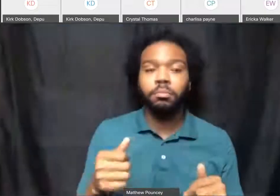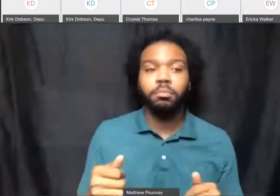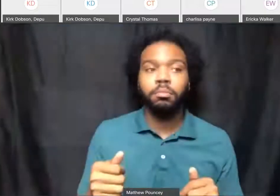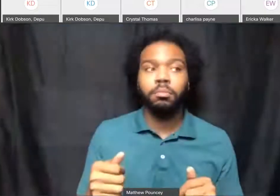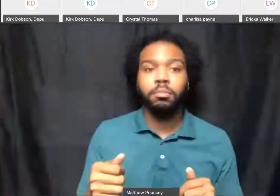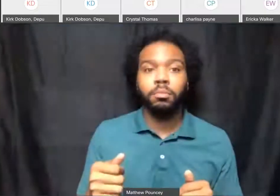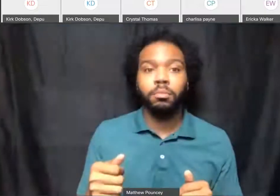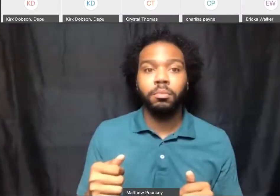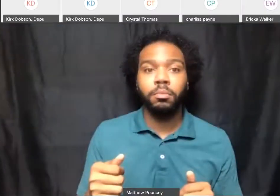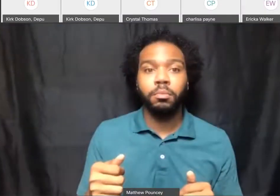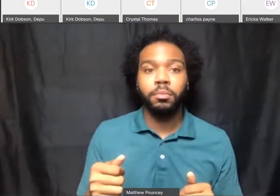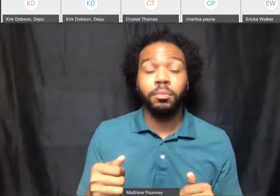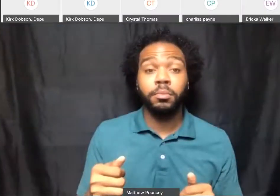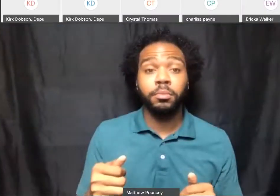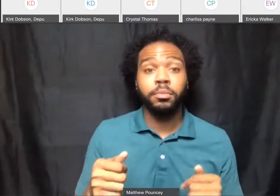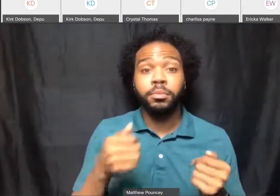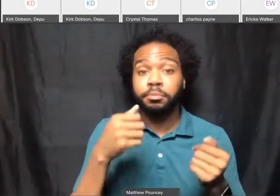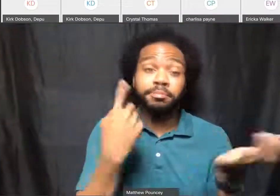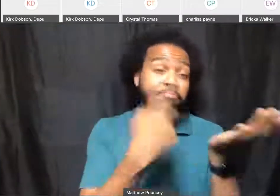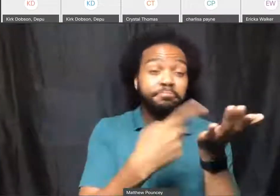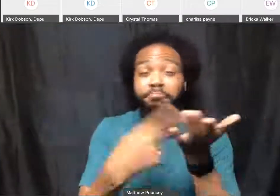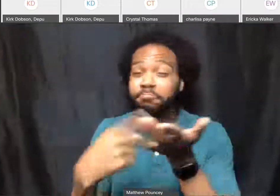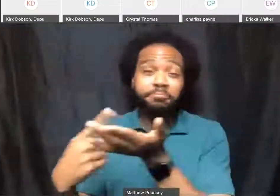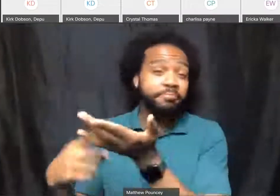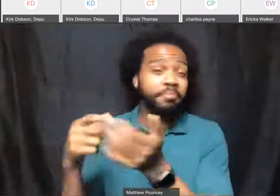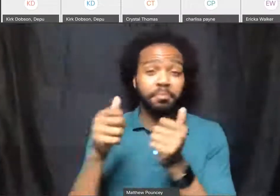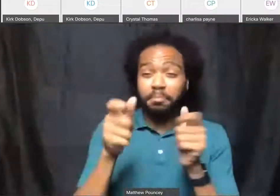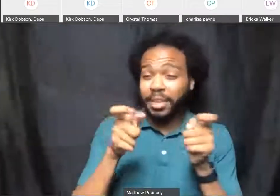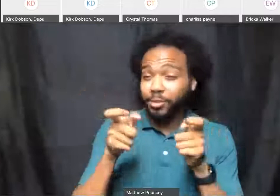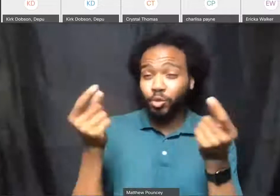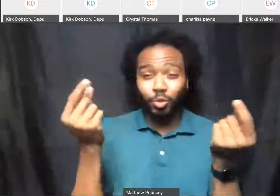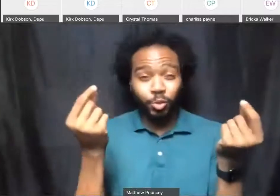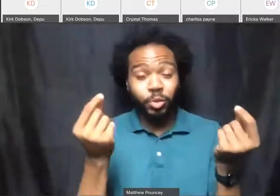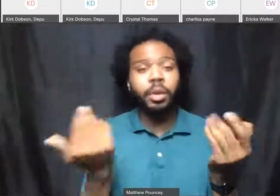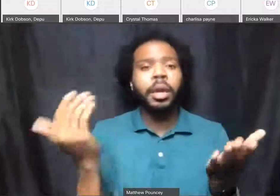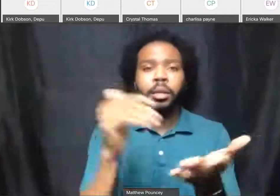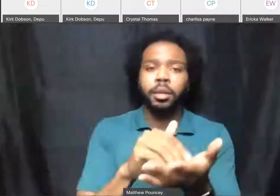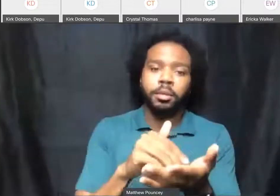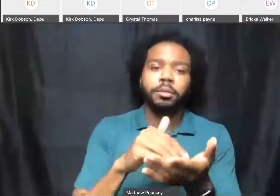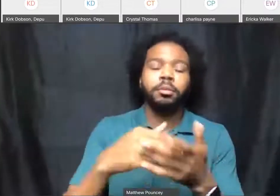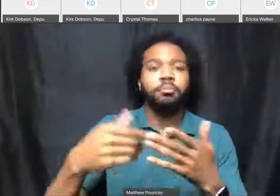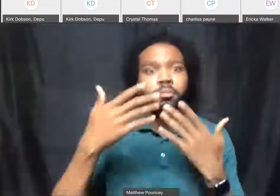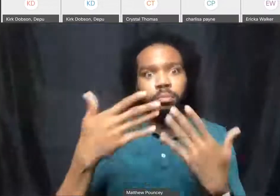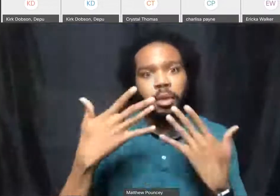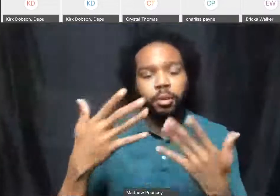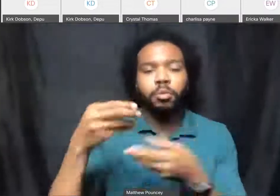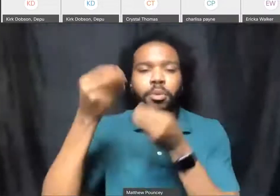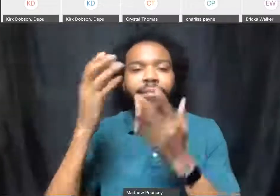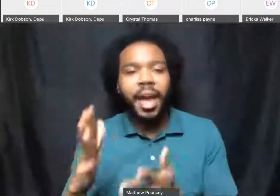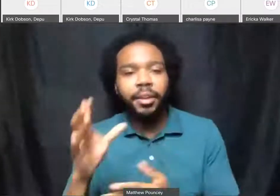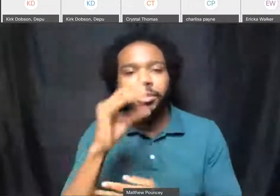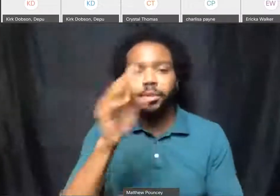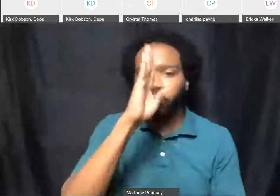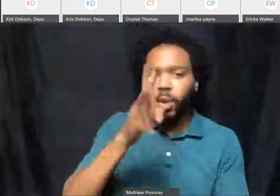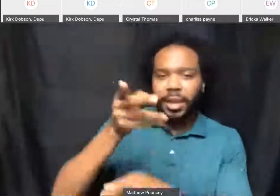as we have all this discussion about how we manage this, once again, just thank the providers and their direct care staff who are really on the